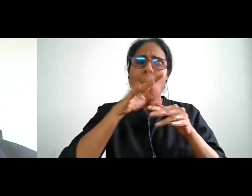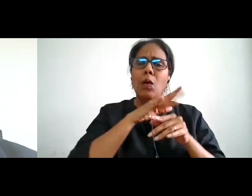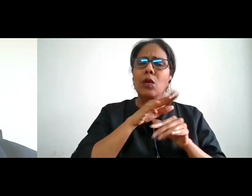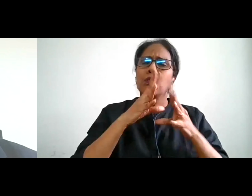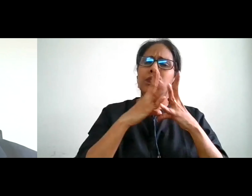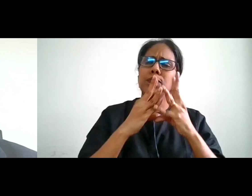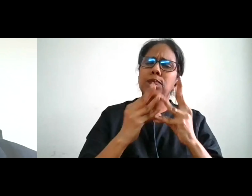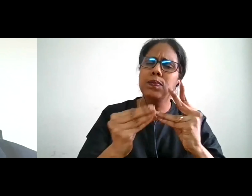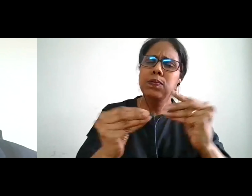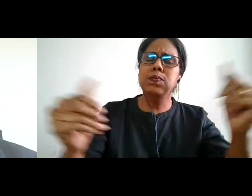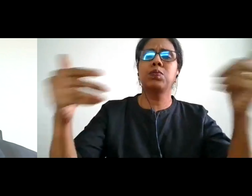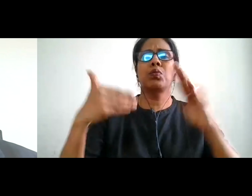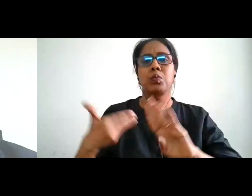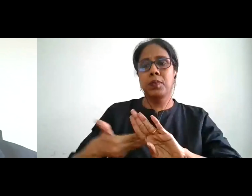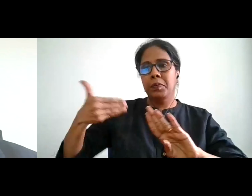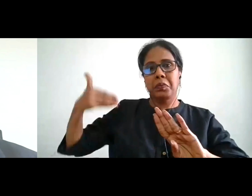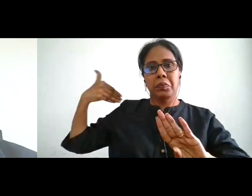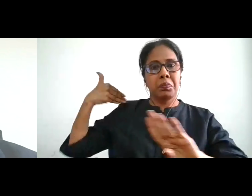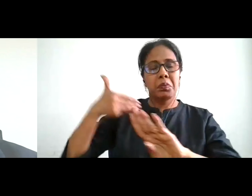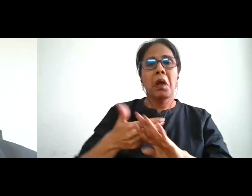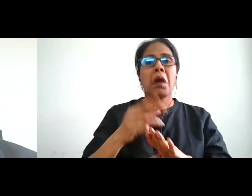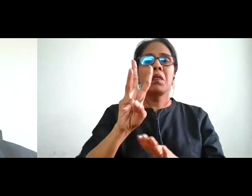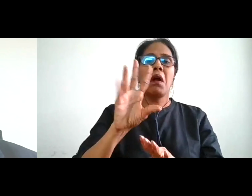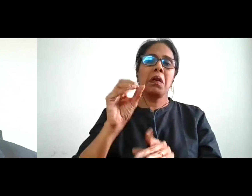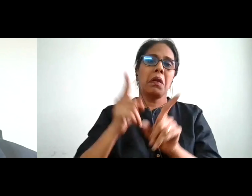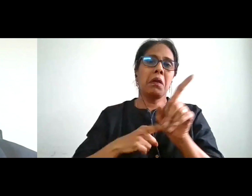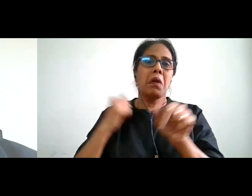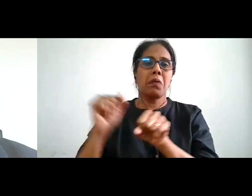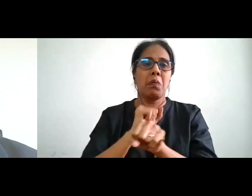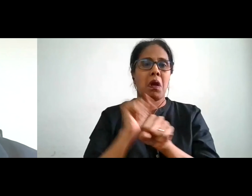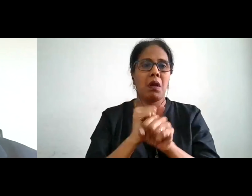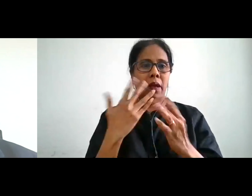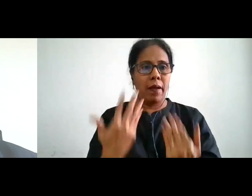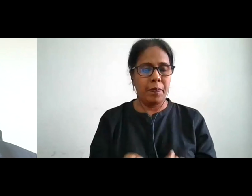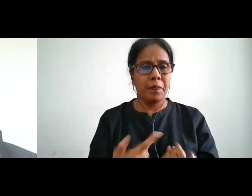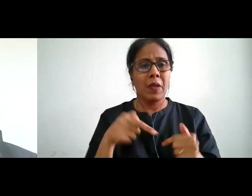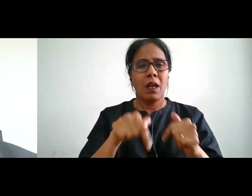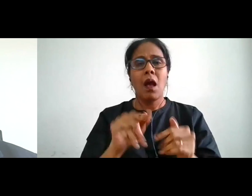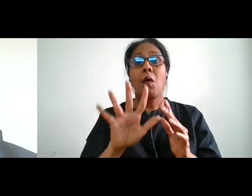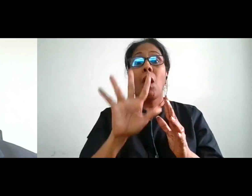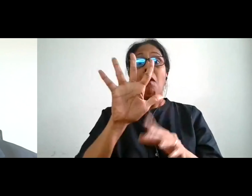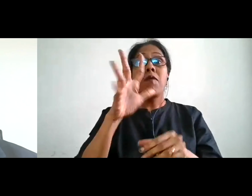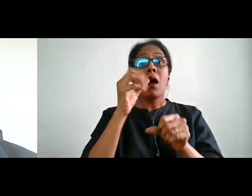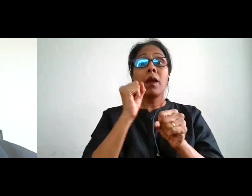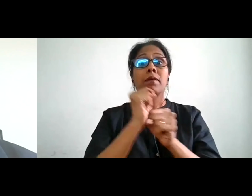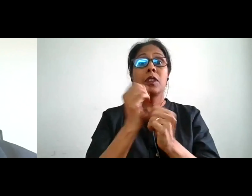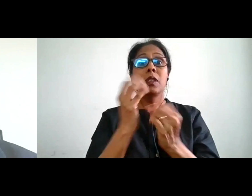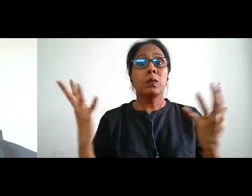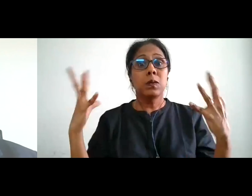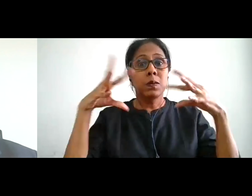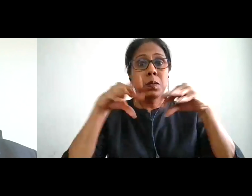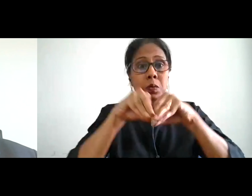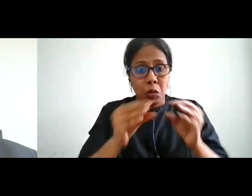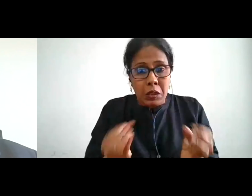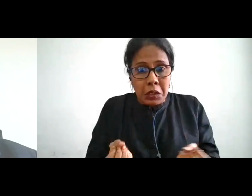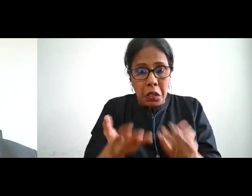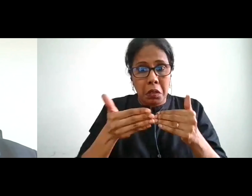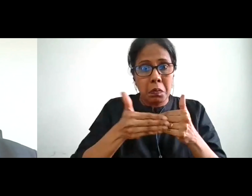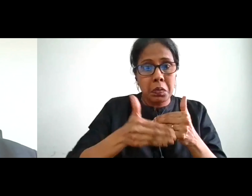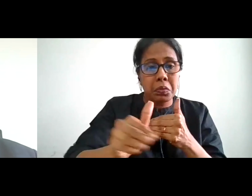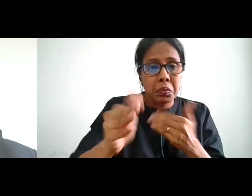Even now, we see the agility of the standard as it converges with the 5G core on the one side, with